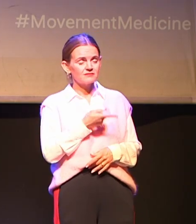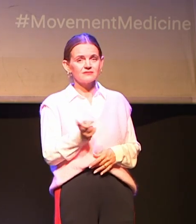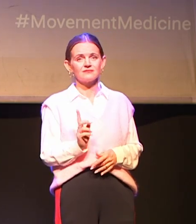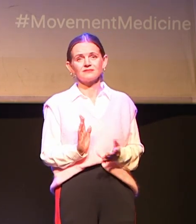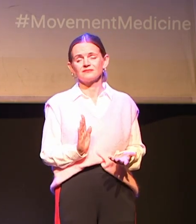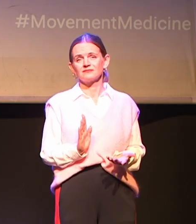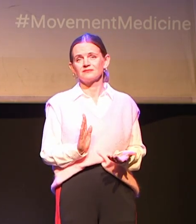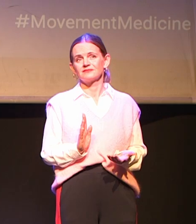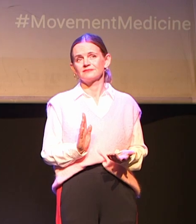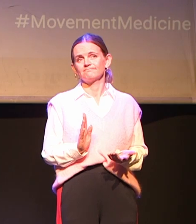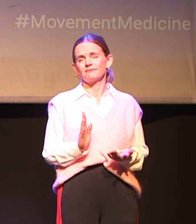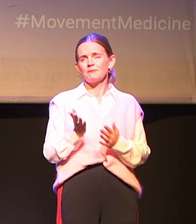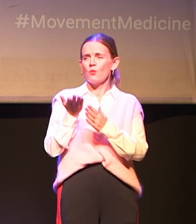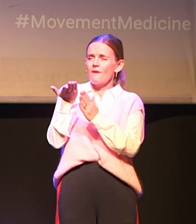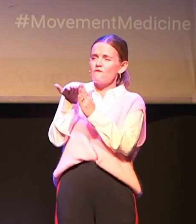from is